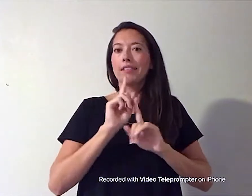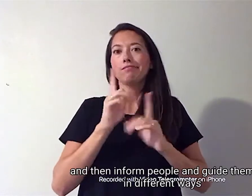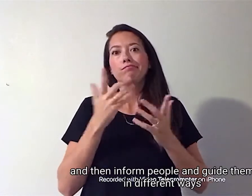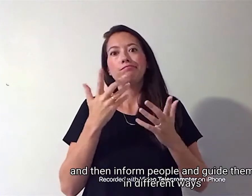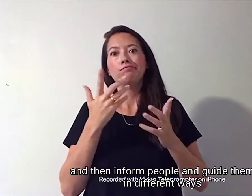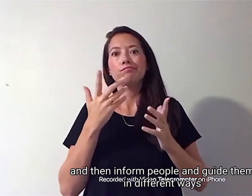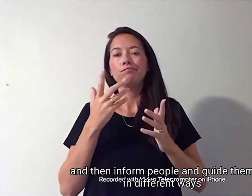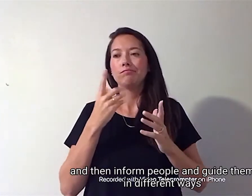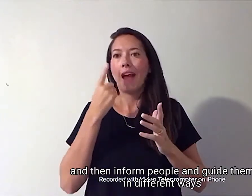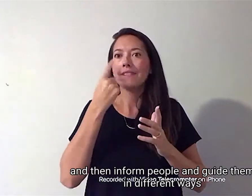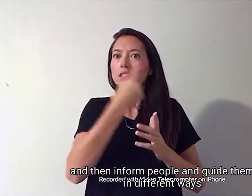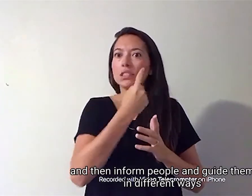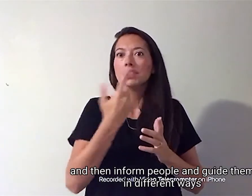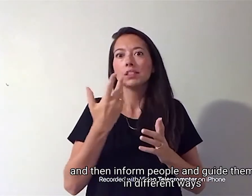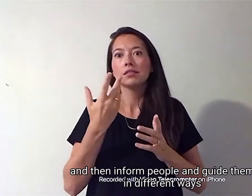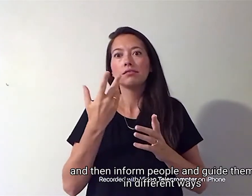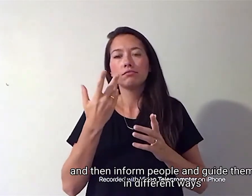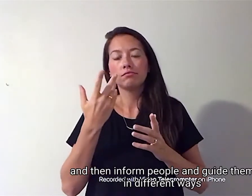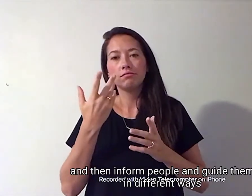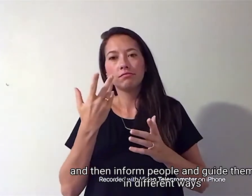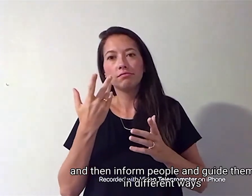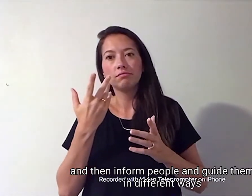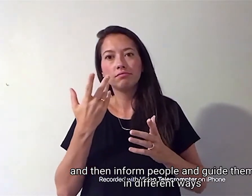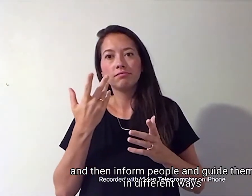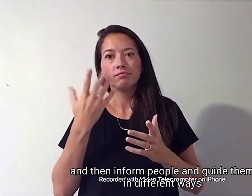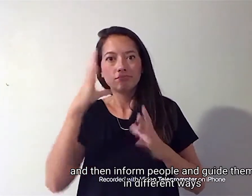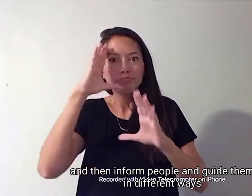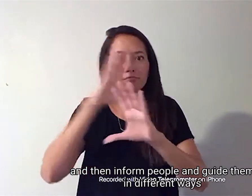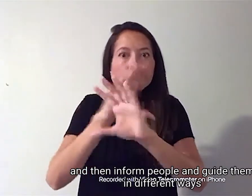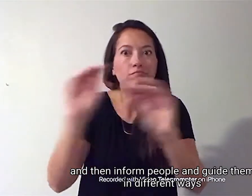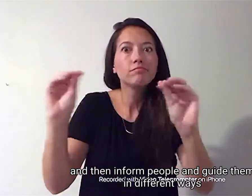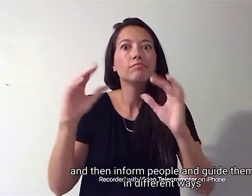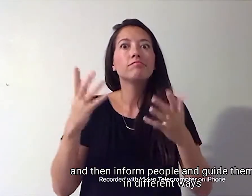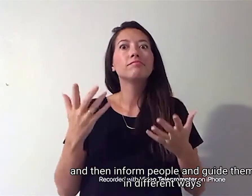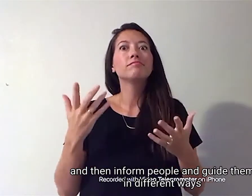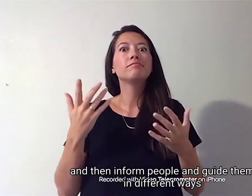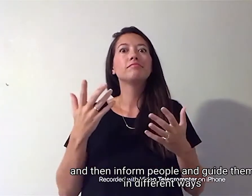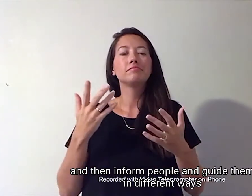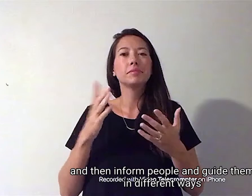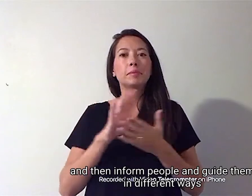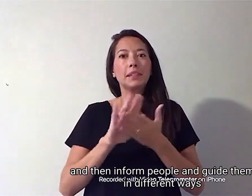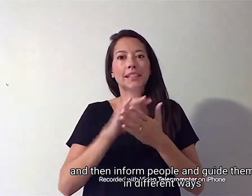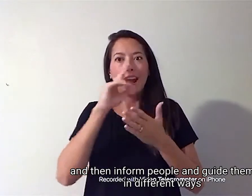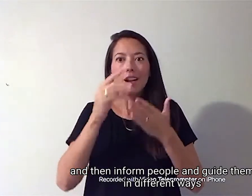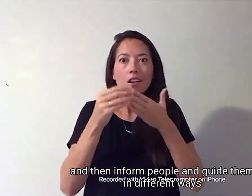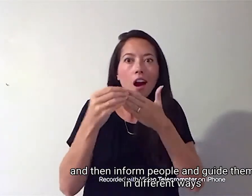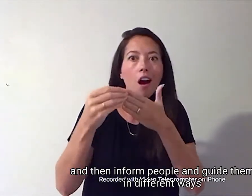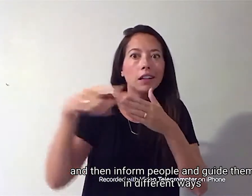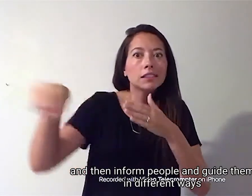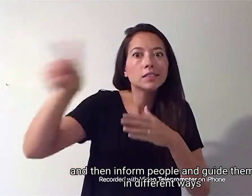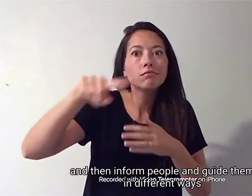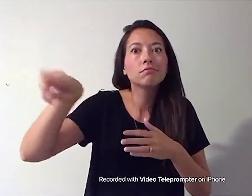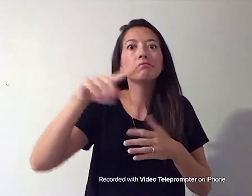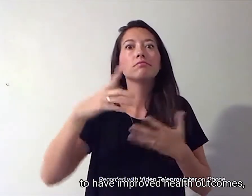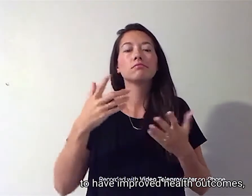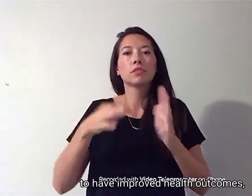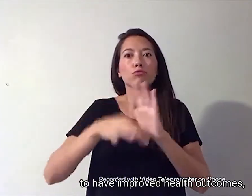and then inform people and guide them in different ways to